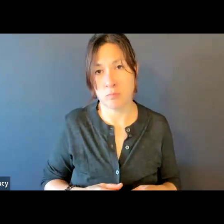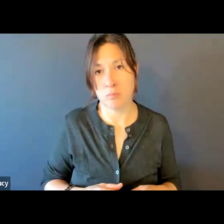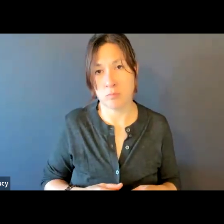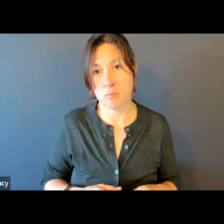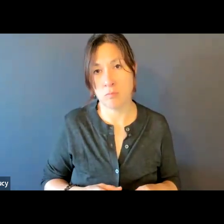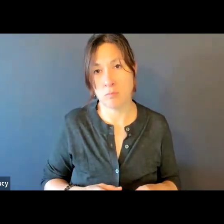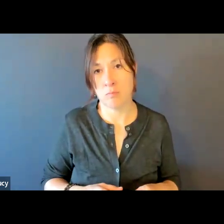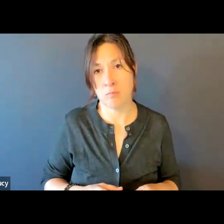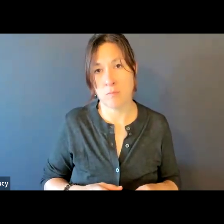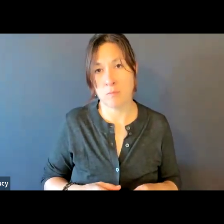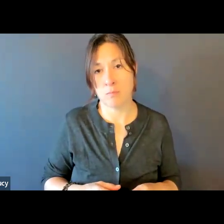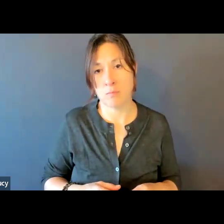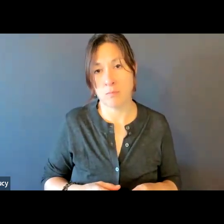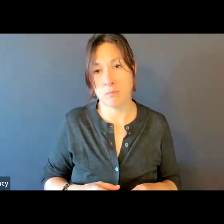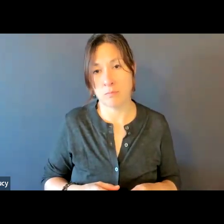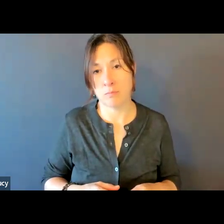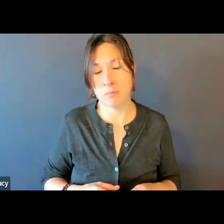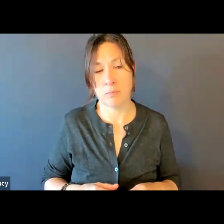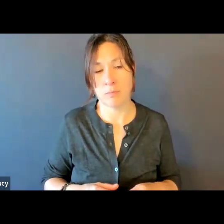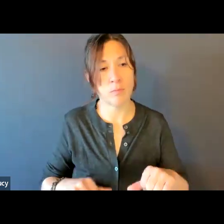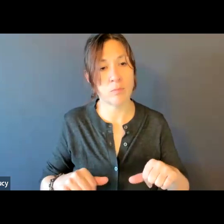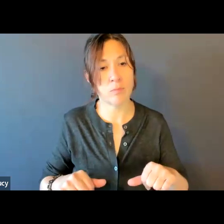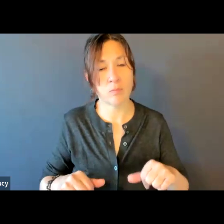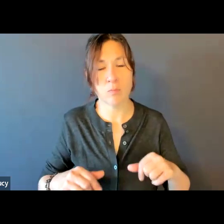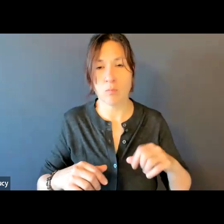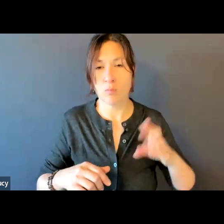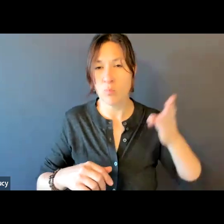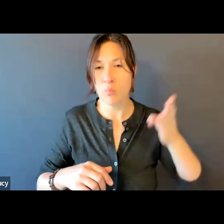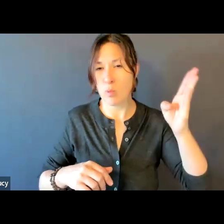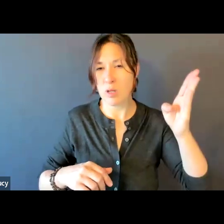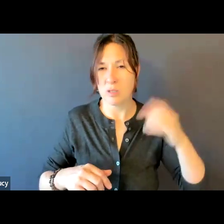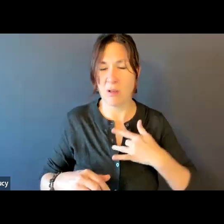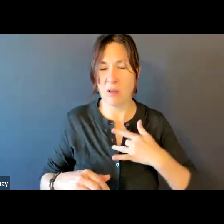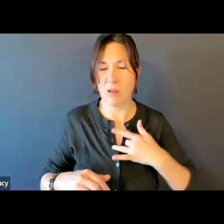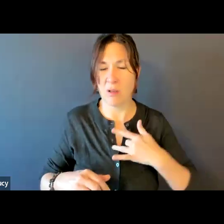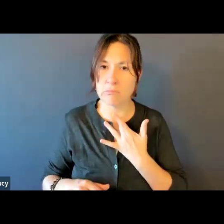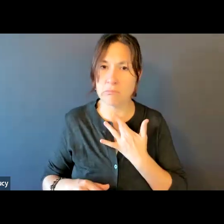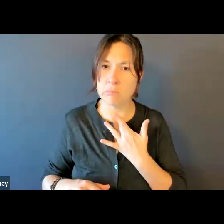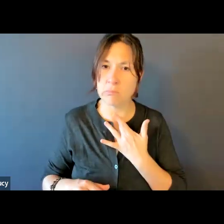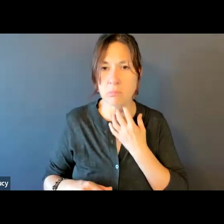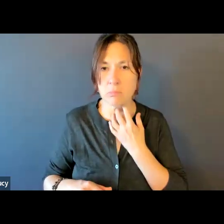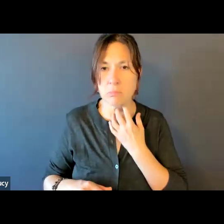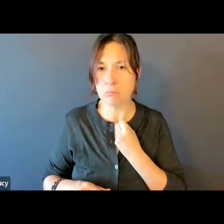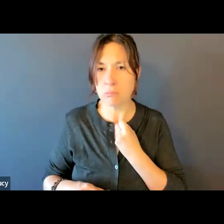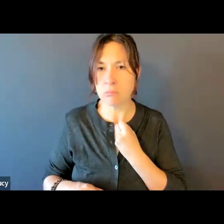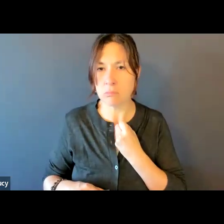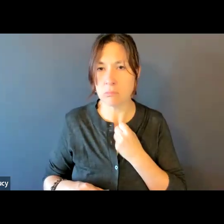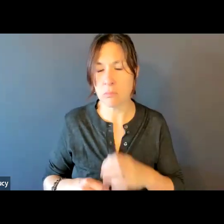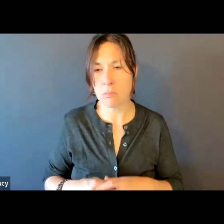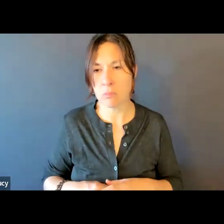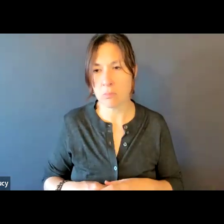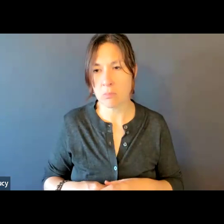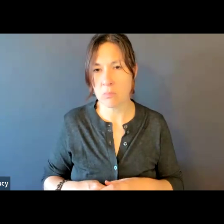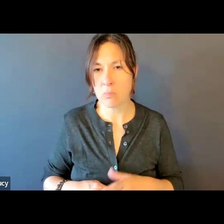This is a real sobering presentation, and this has been a really good discussion. And I appreciated all the points that